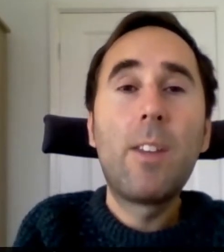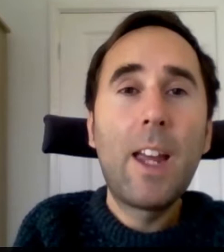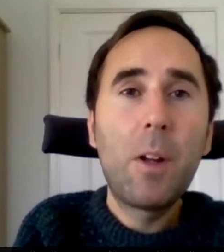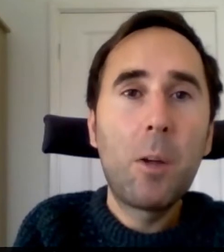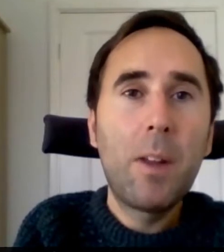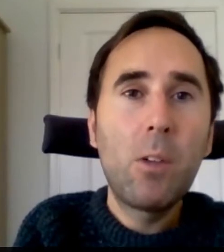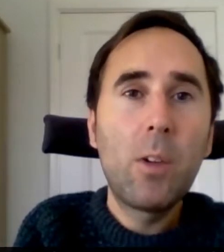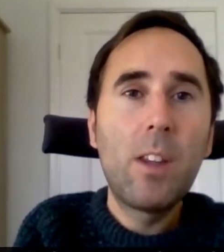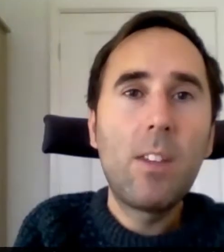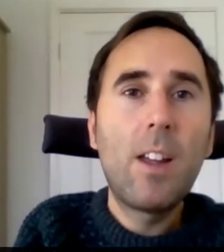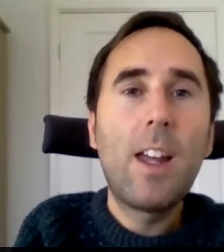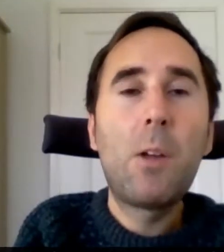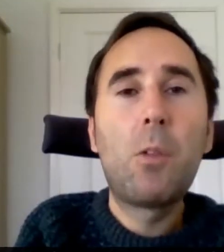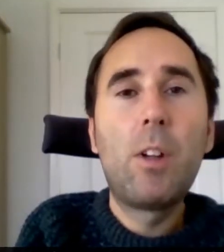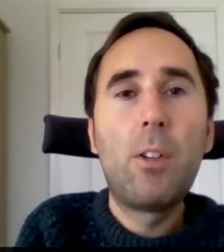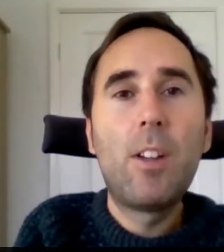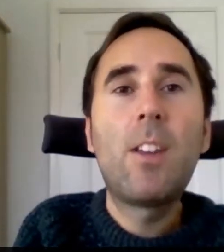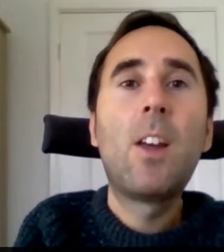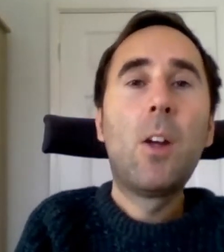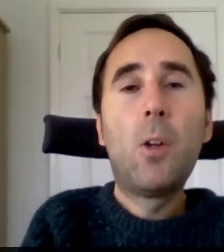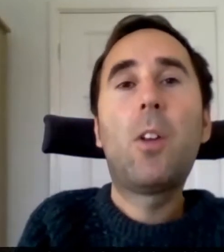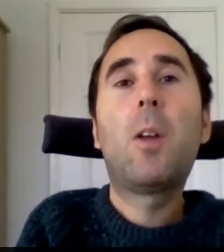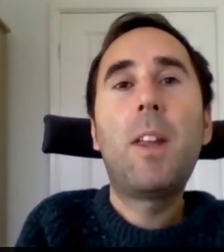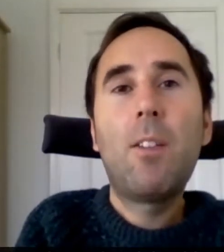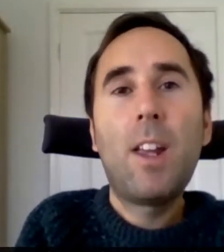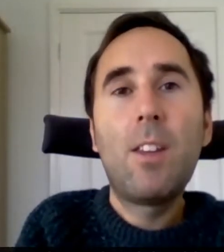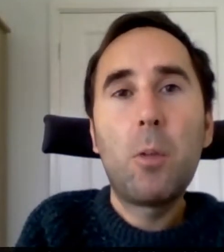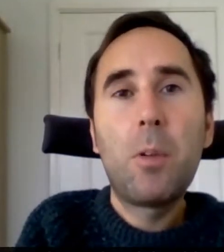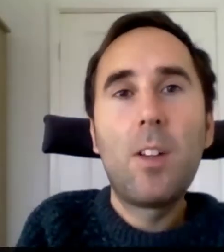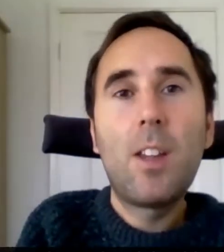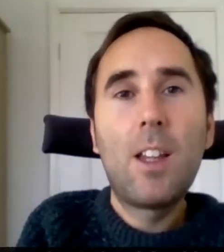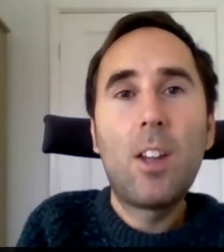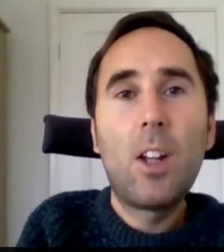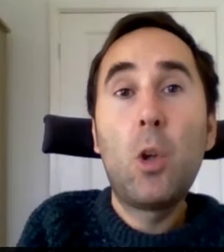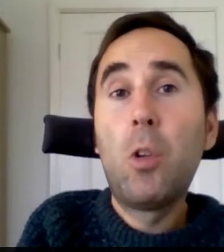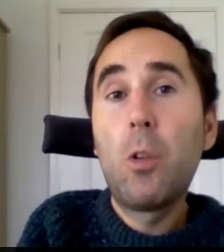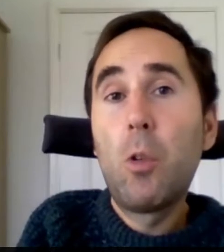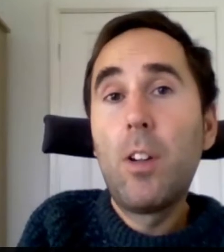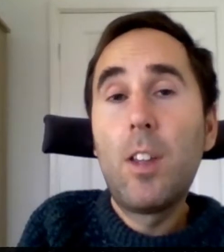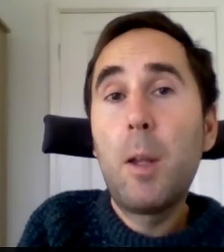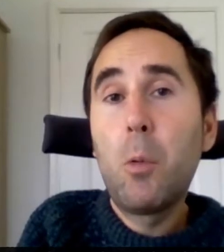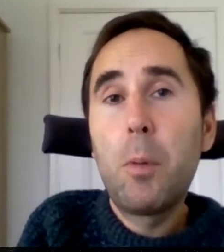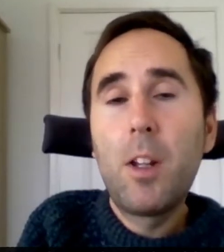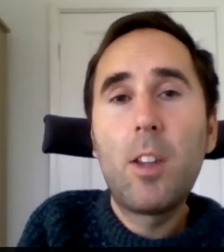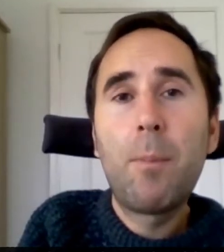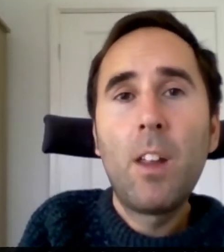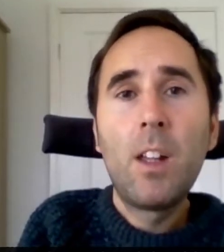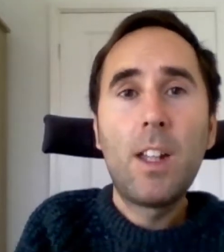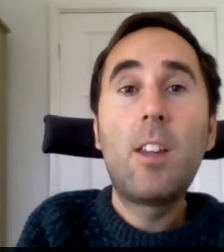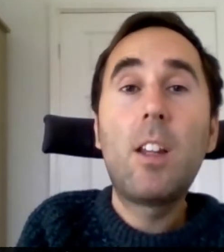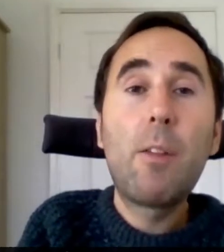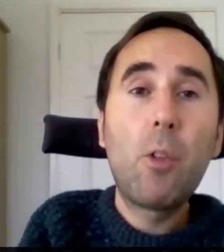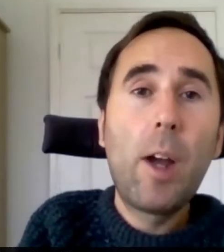Now today we're going to be talking to Edward Richards, who's going to be giving his experience as a user or a disabled person.